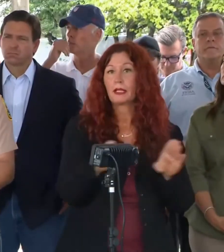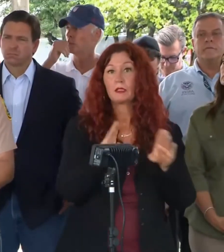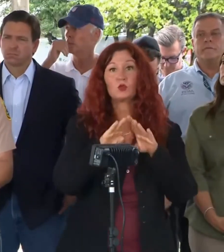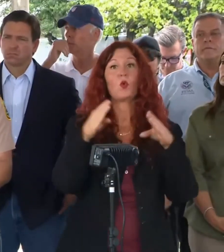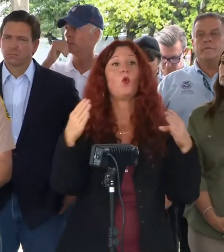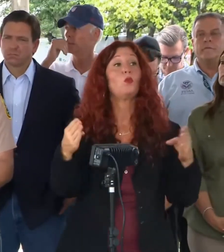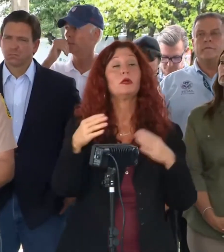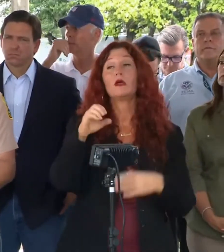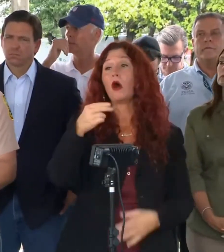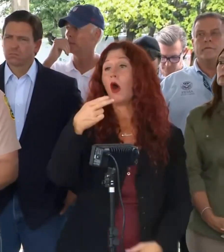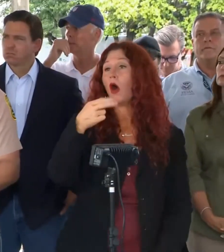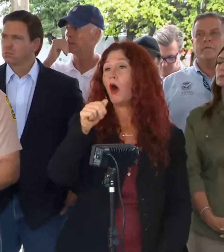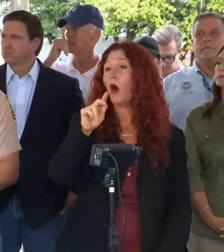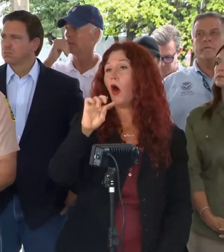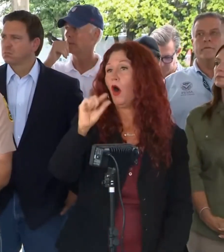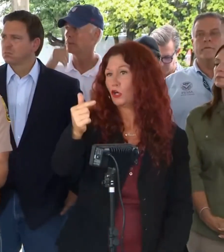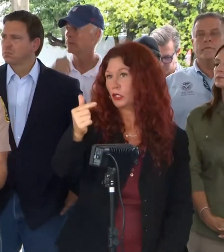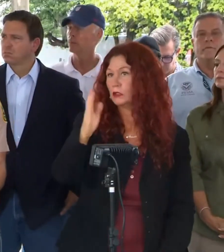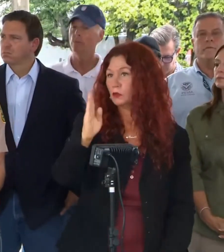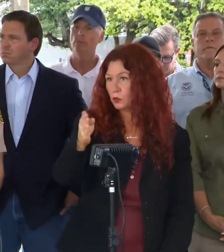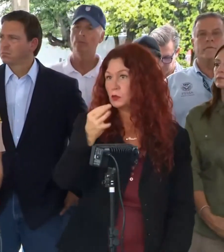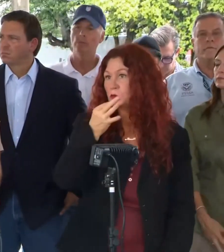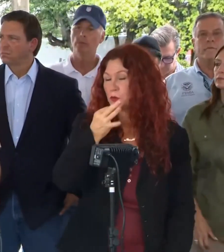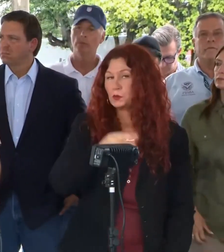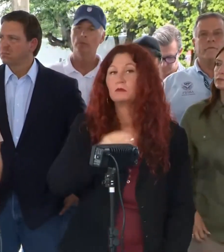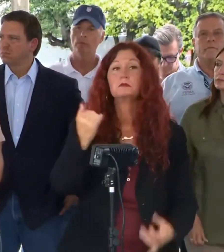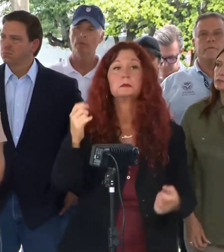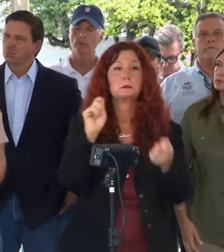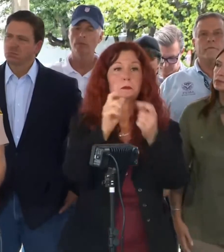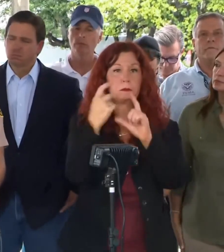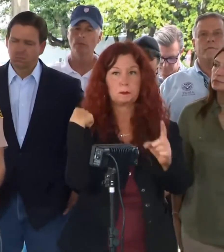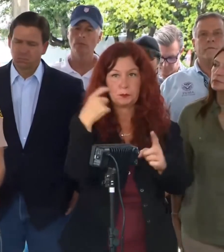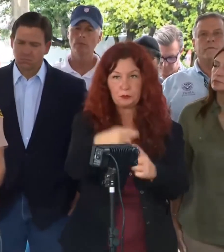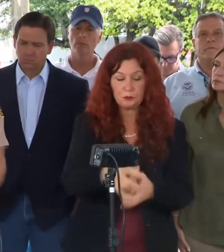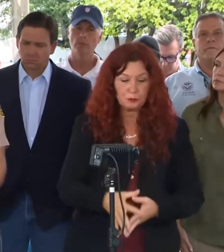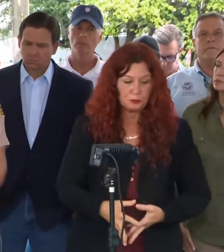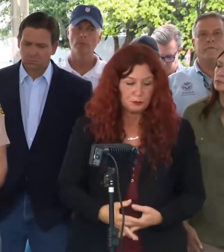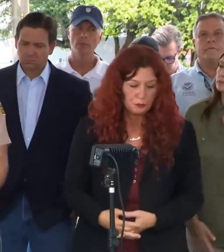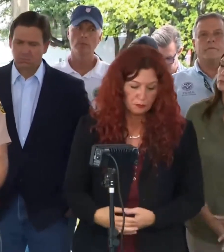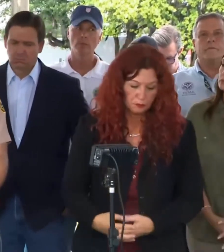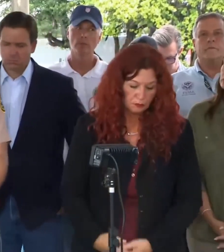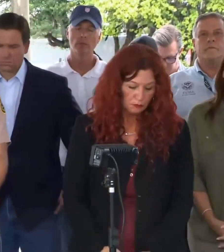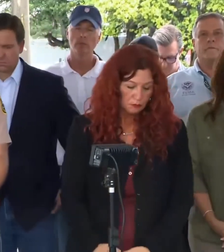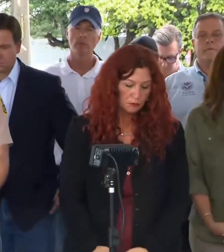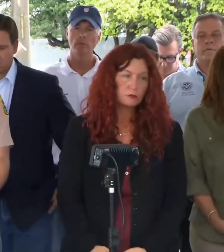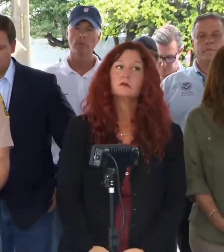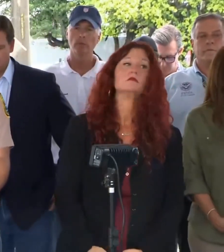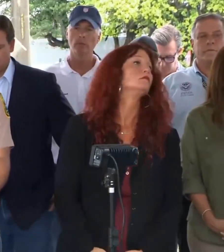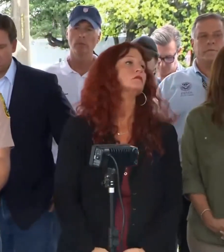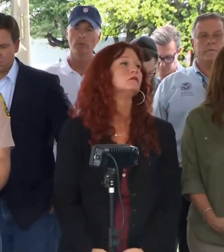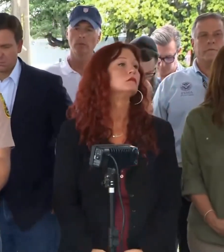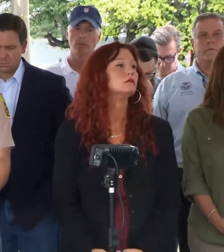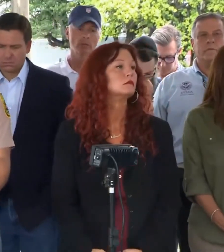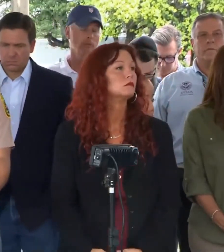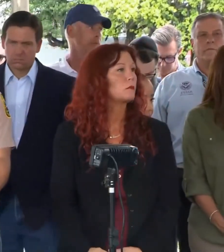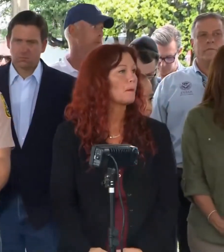Avenue. En español. Buenas. Tenemos un cambio pequeño en el plan de tráfico de la policía